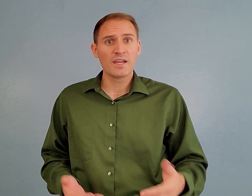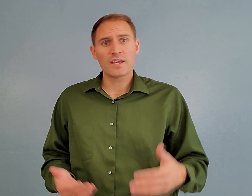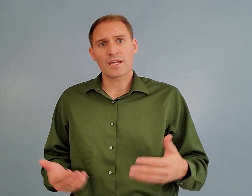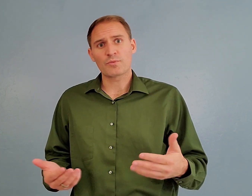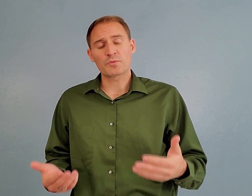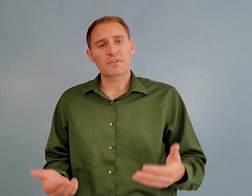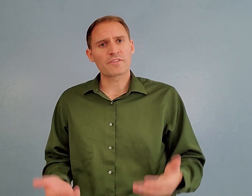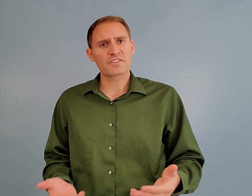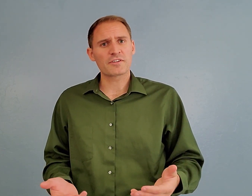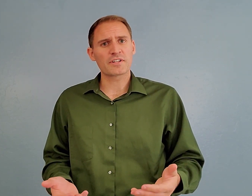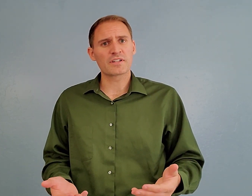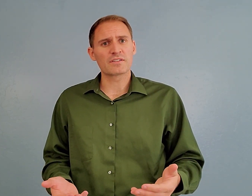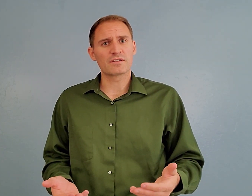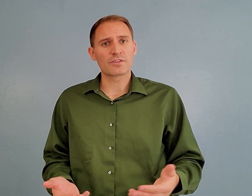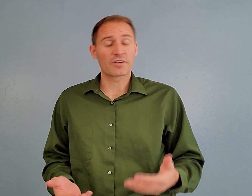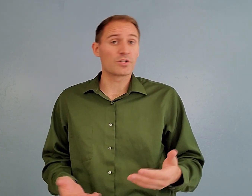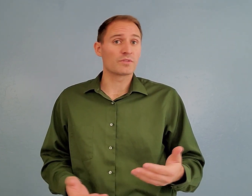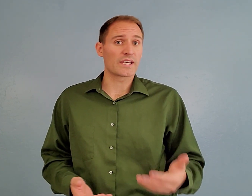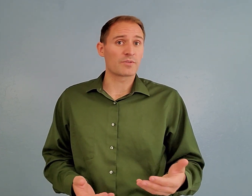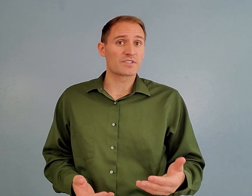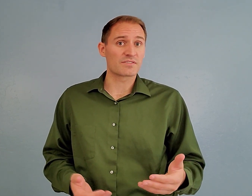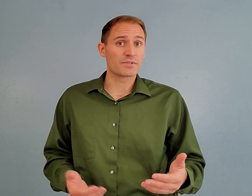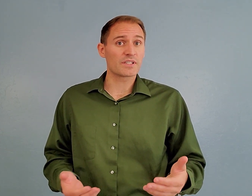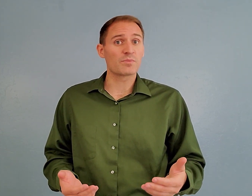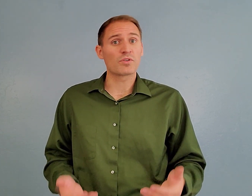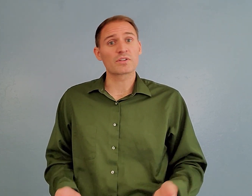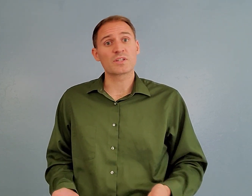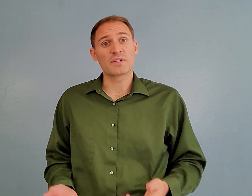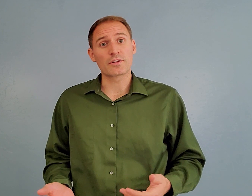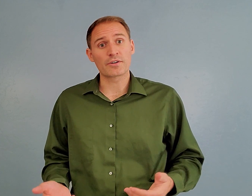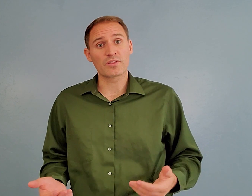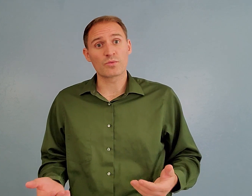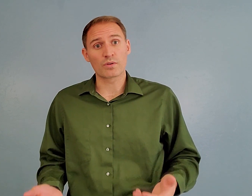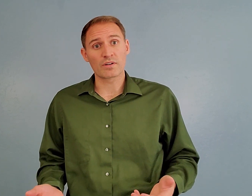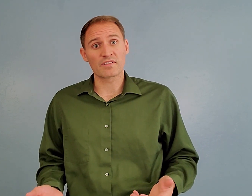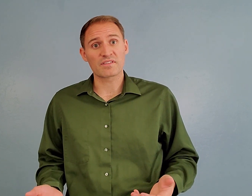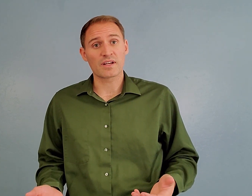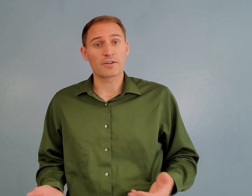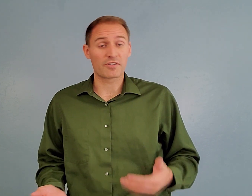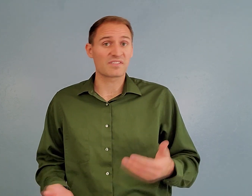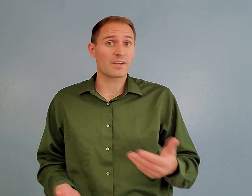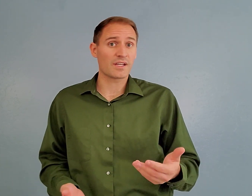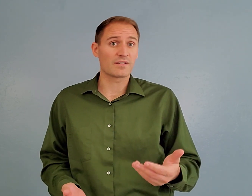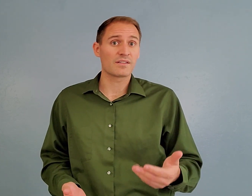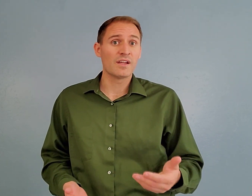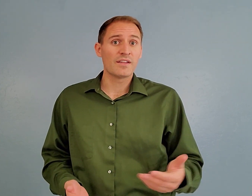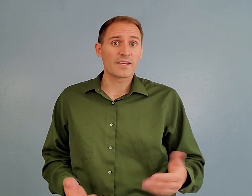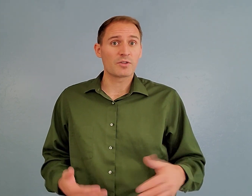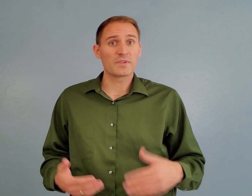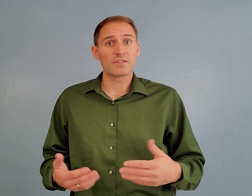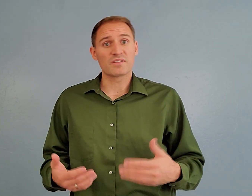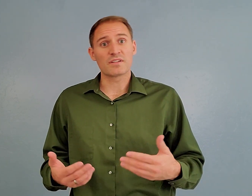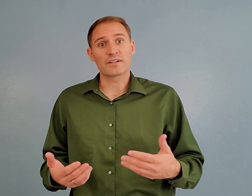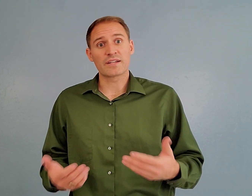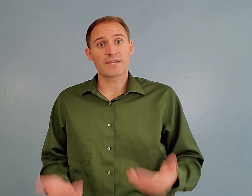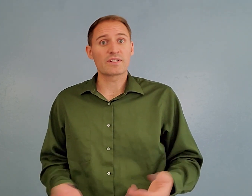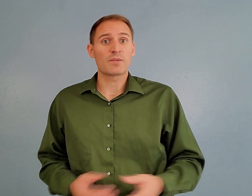And when we're first starting to learn a new language, it's really important to be learning the words or signs that you'll be using on an everyday